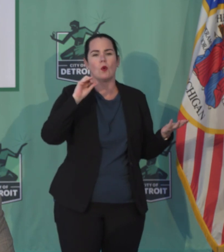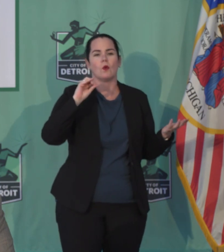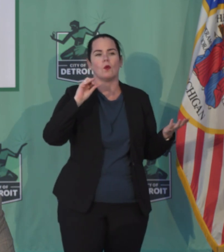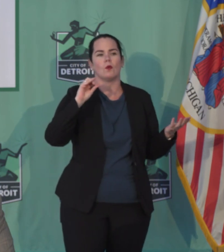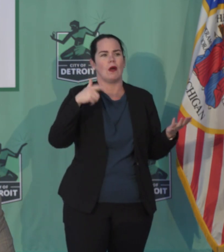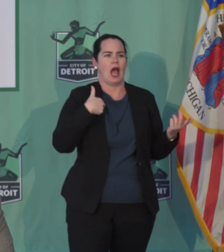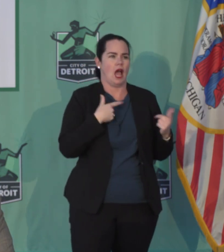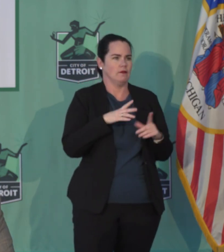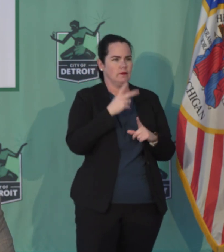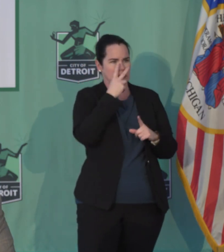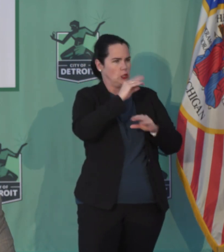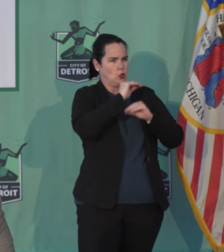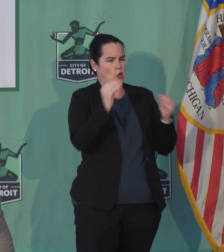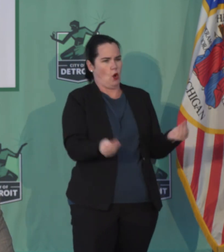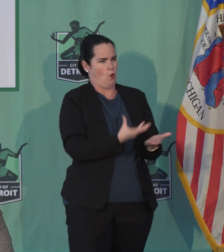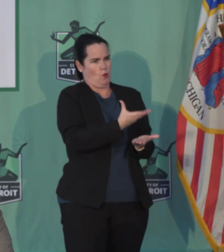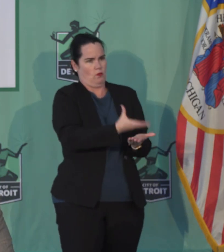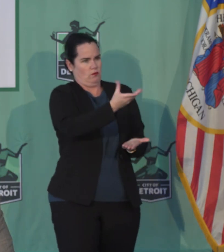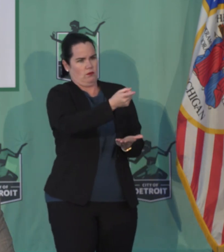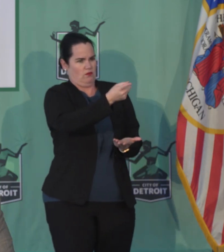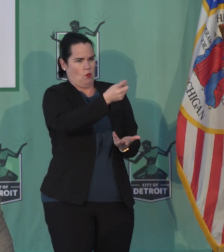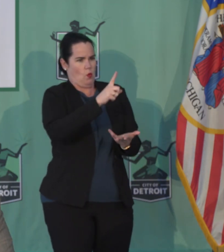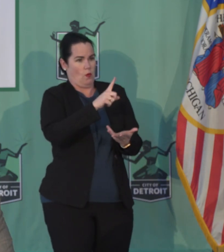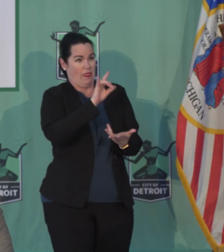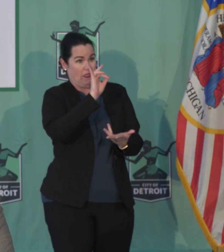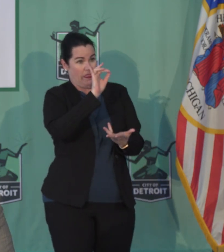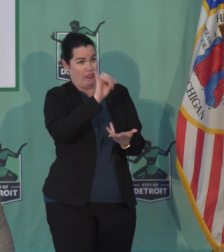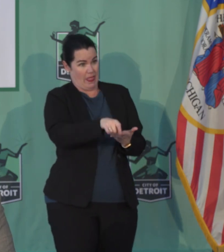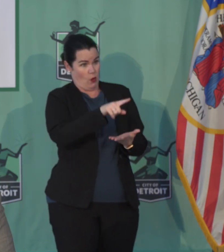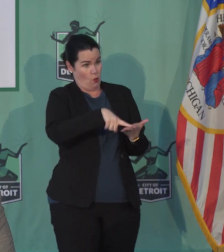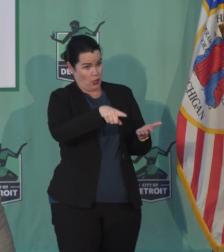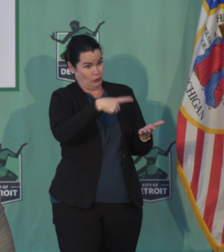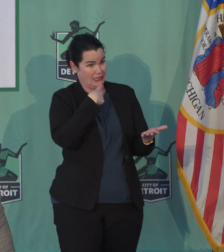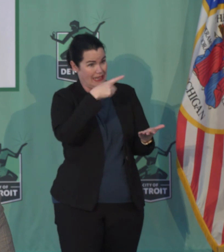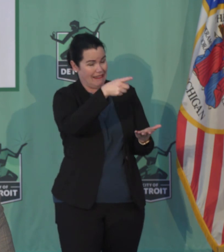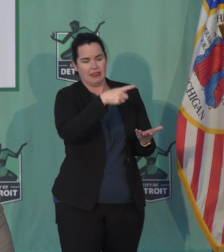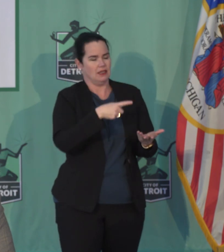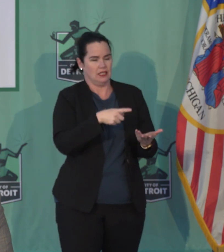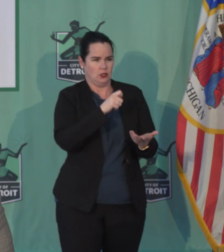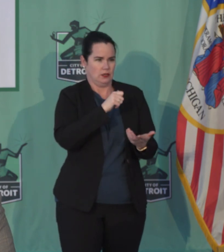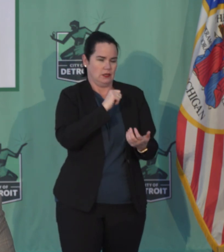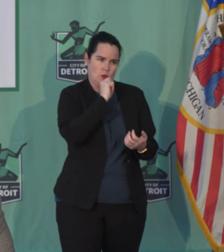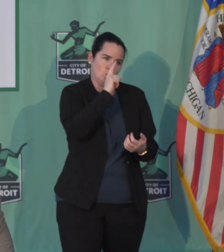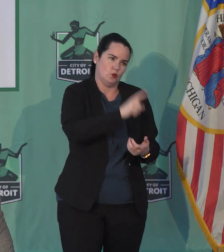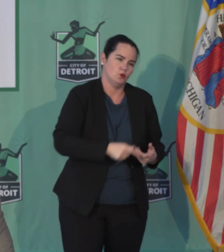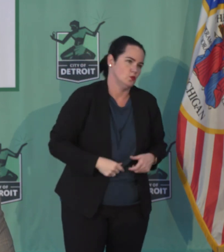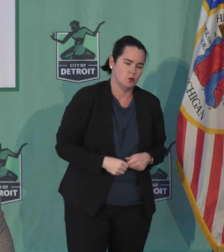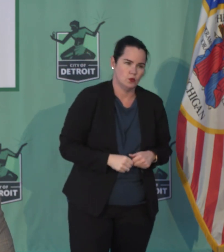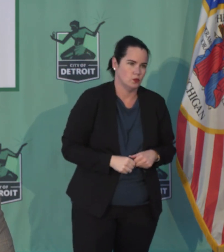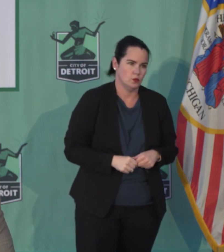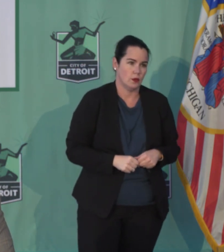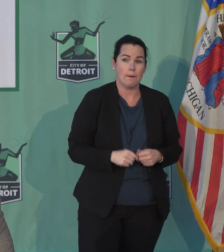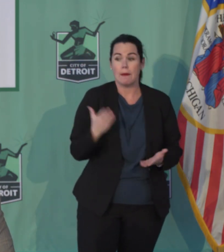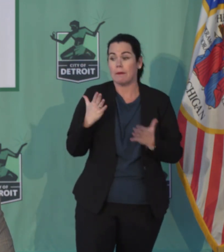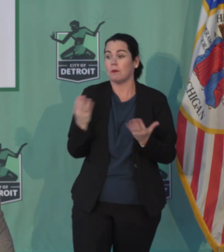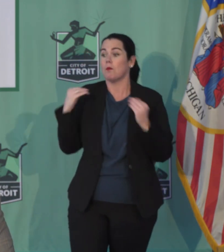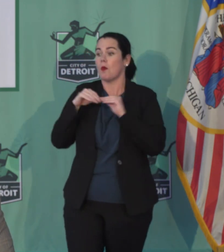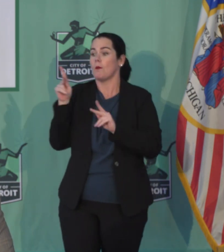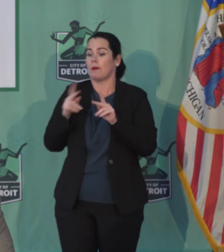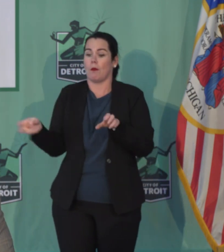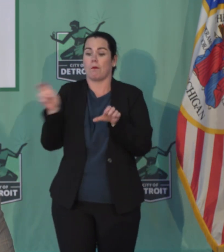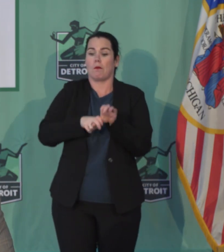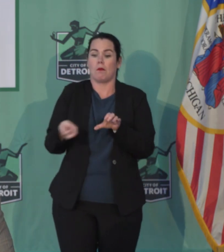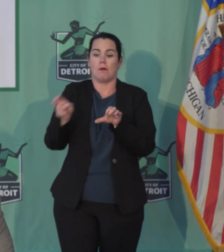I've seen no evidence that what you're saying is true. It may be more people get on the bus because it's